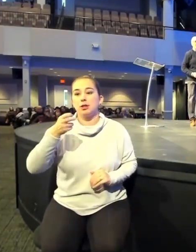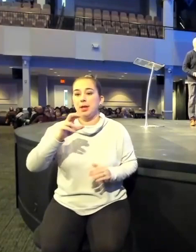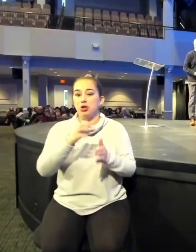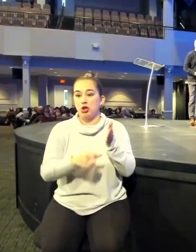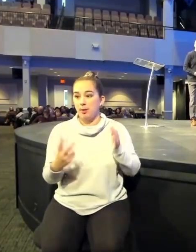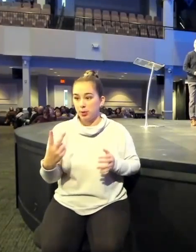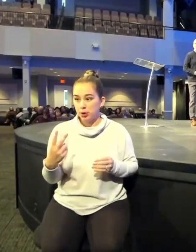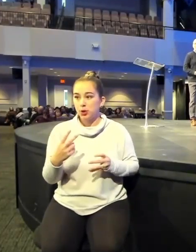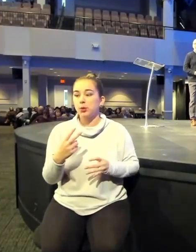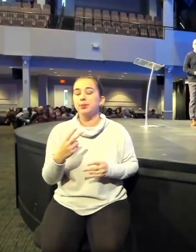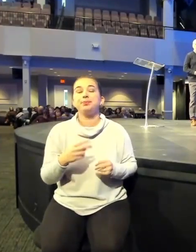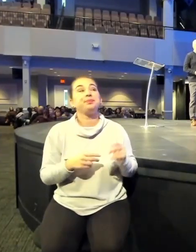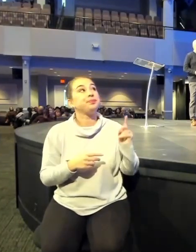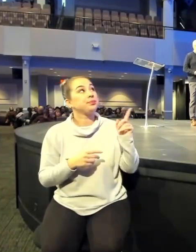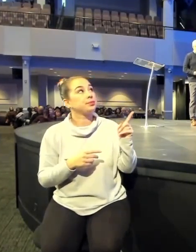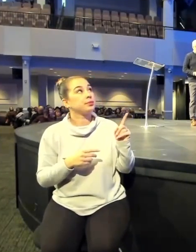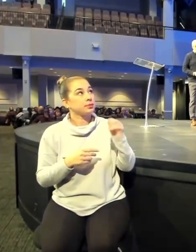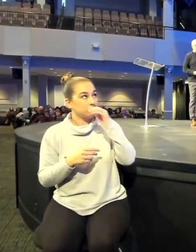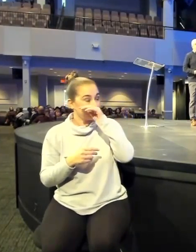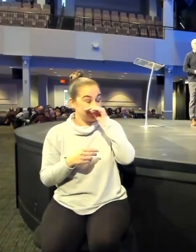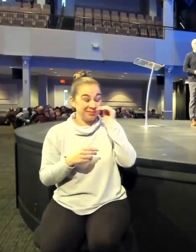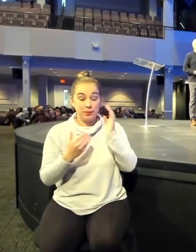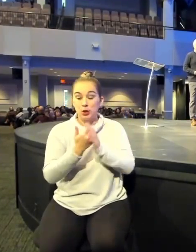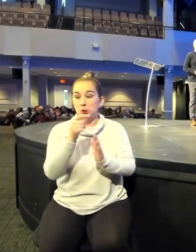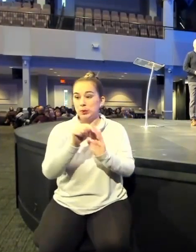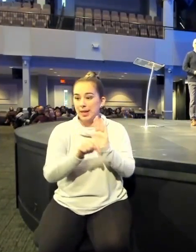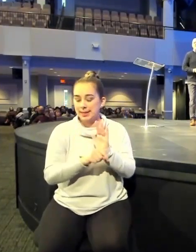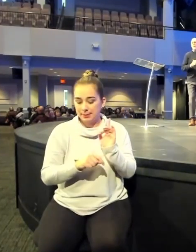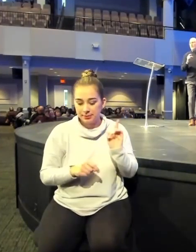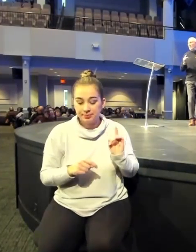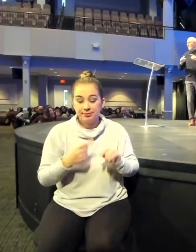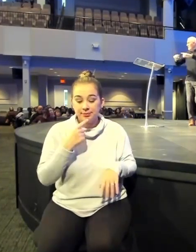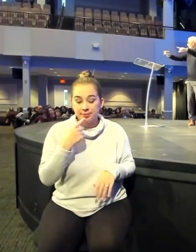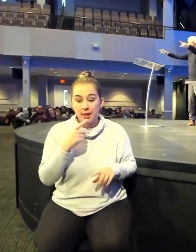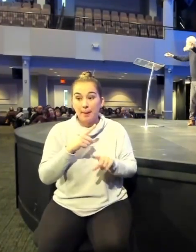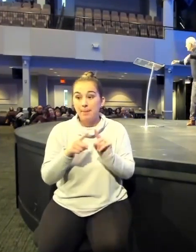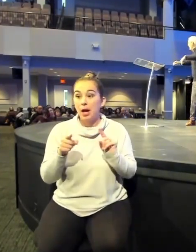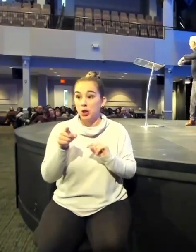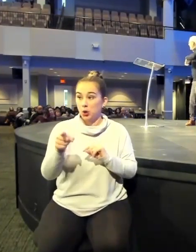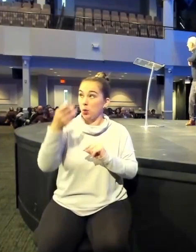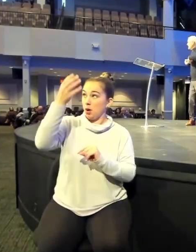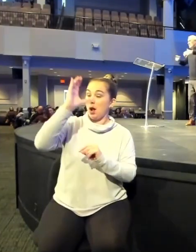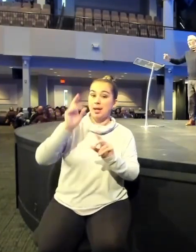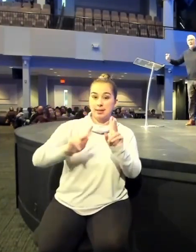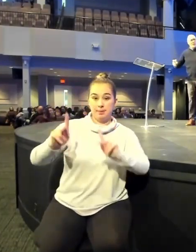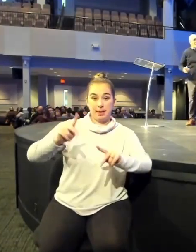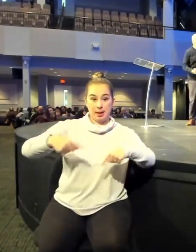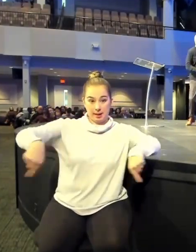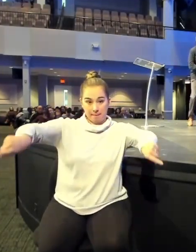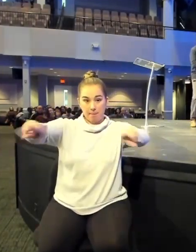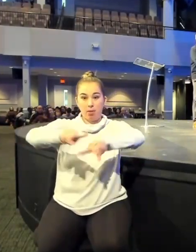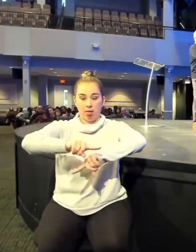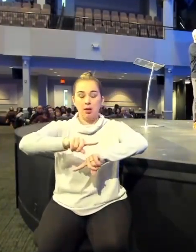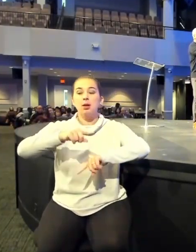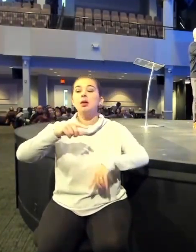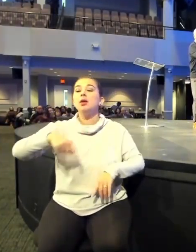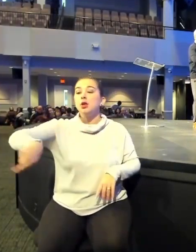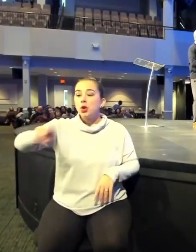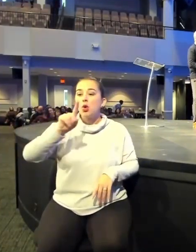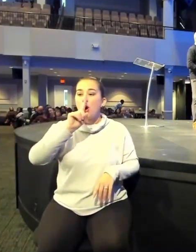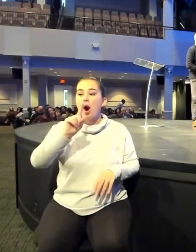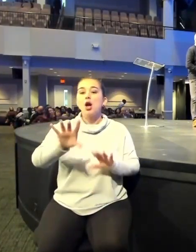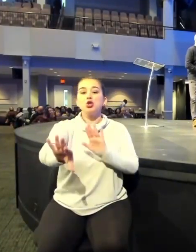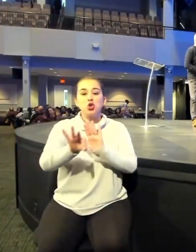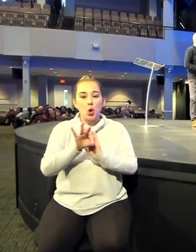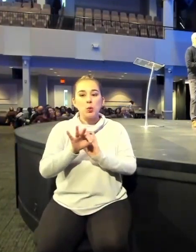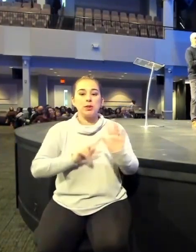2, verses 9 and 10. New Testament expression of this. But you, God's people, us together, we are. You are a